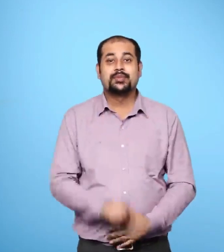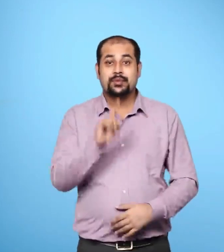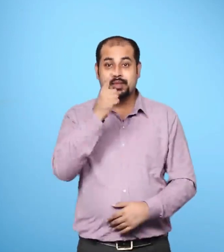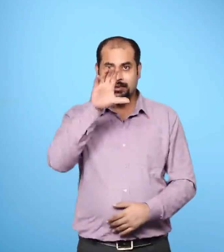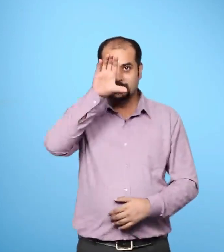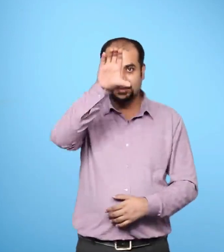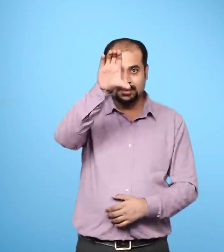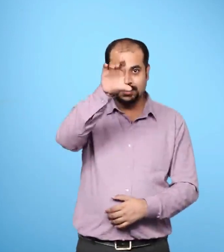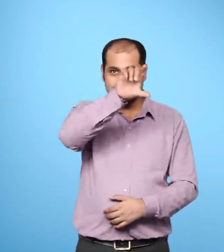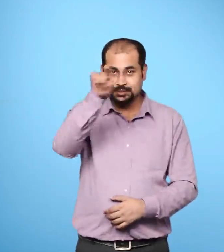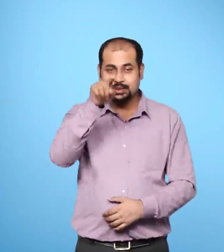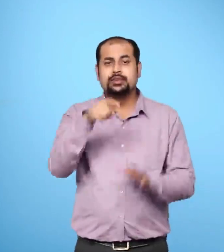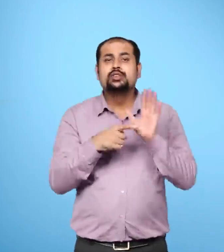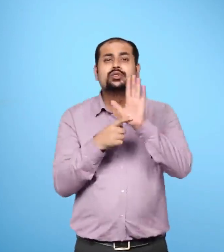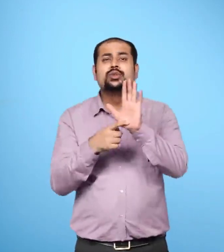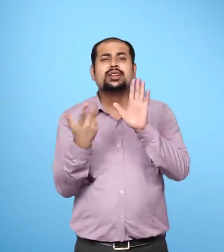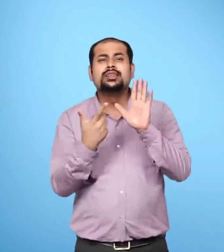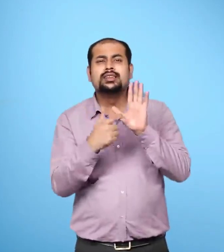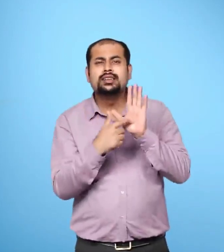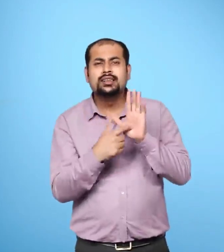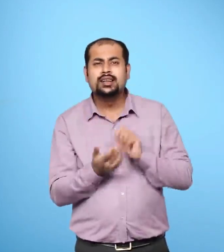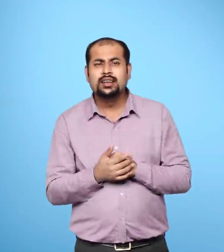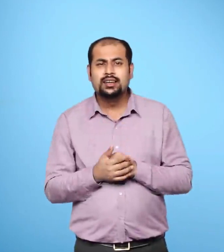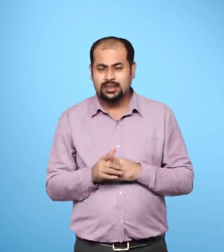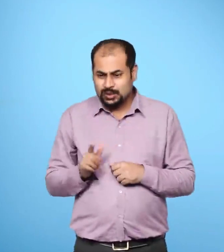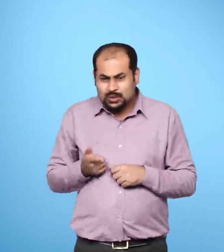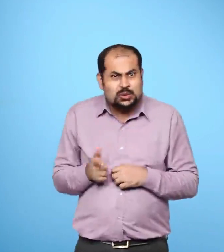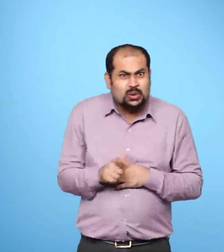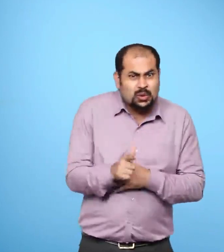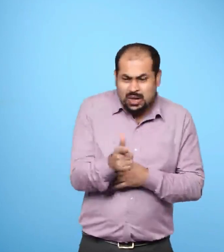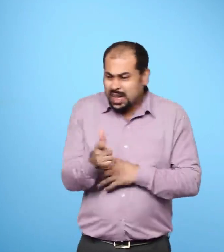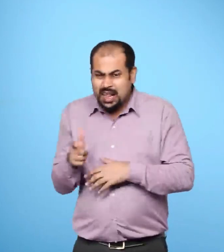Picture 1 shows a city with rats everywhere.